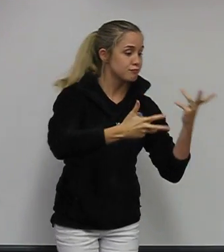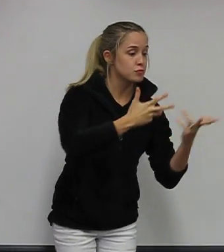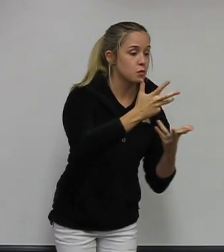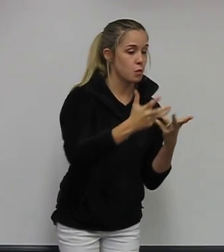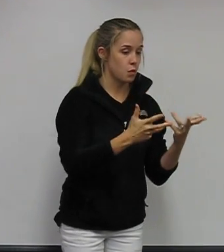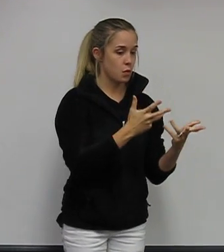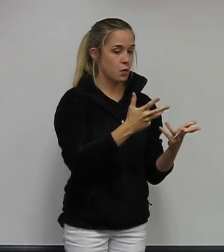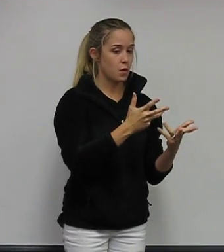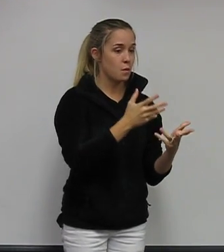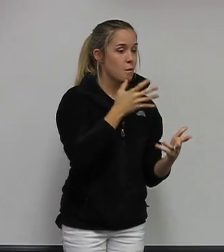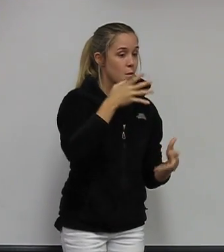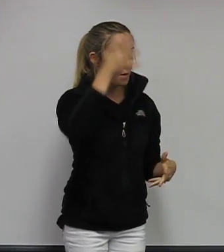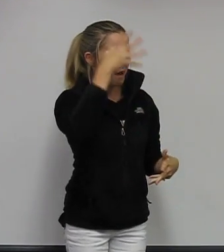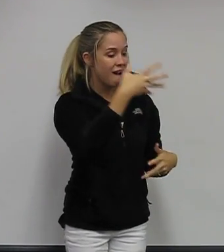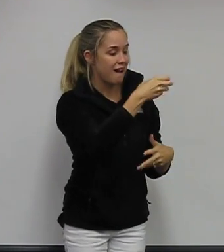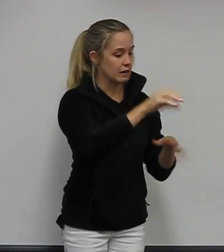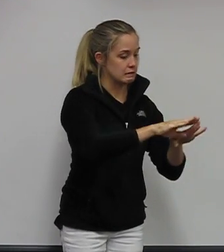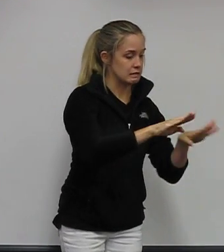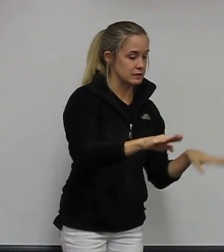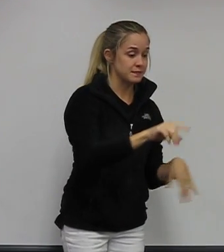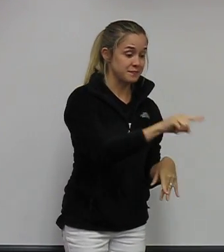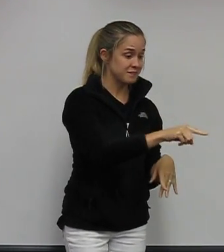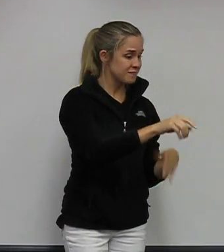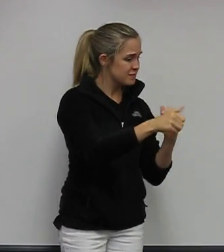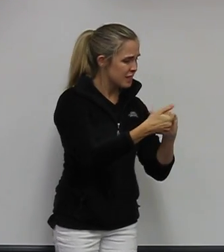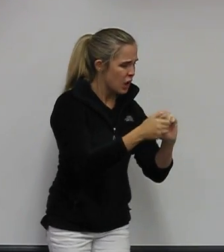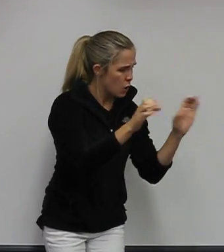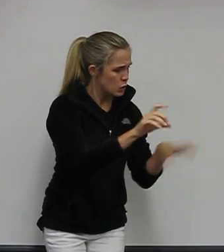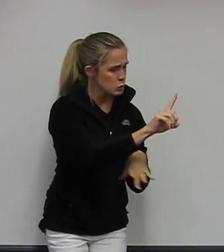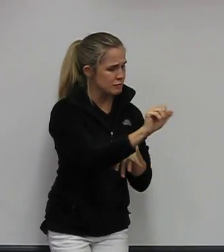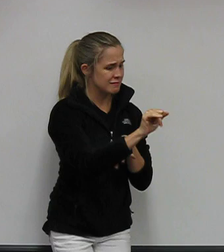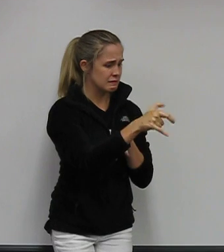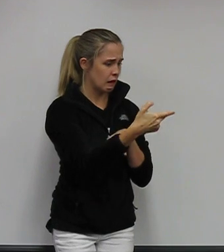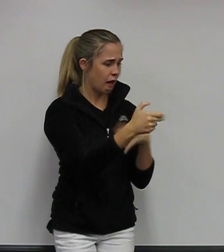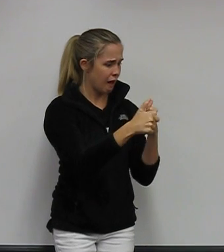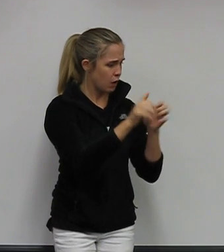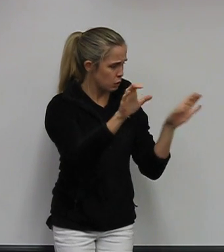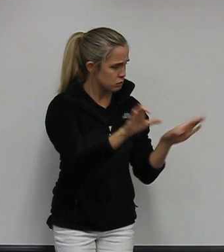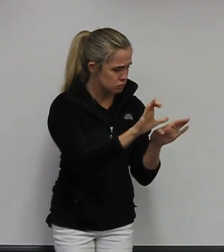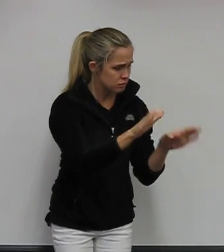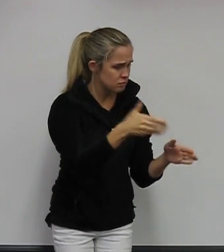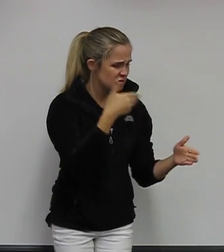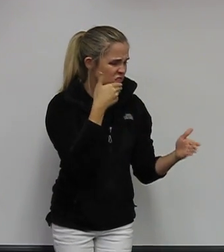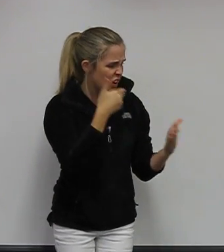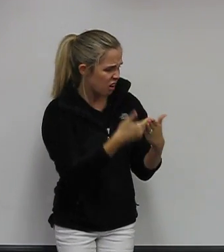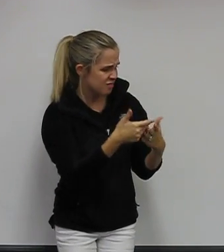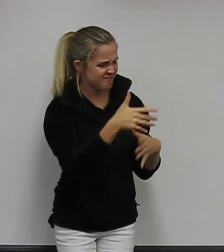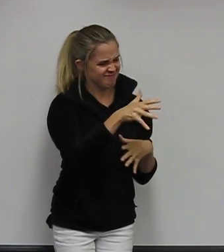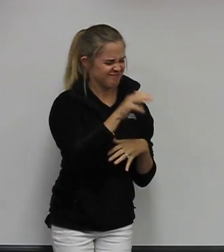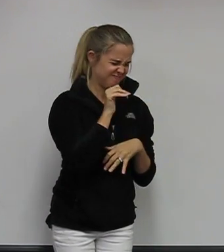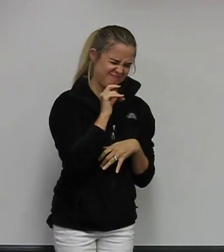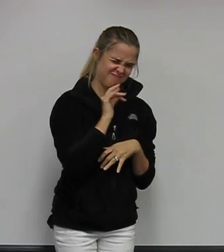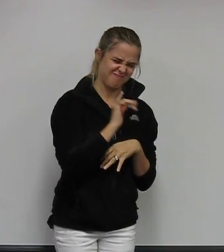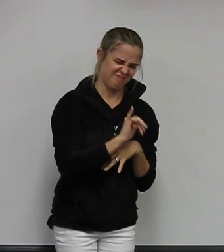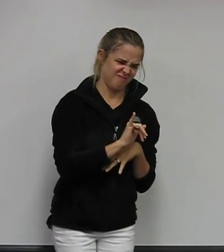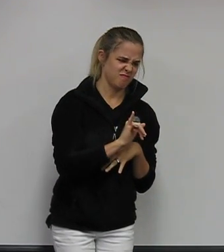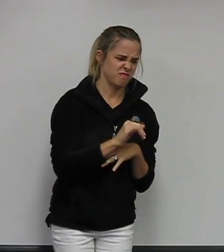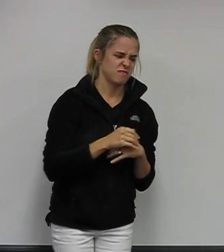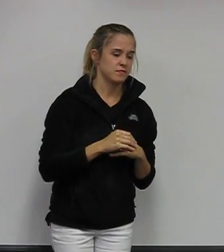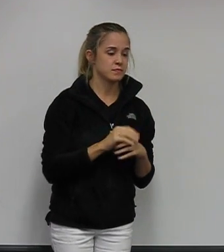well as the parent. Zach, how you doing, buddy? Well, good? Sort of? Not really, right? Okay.